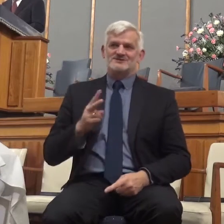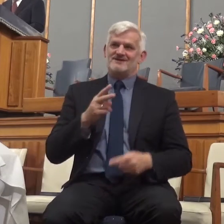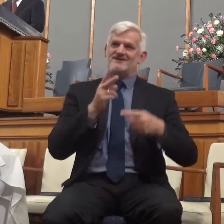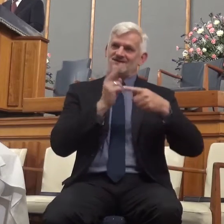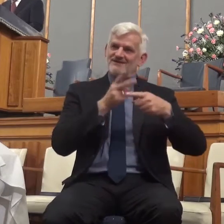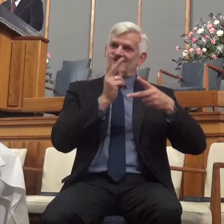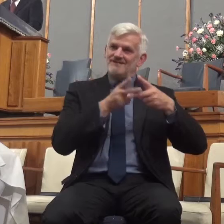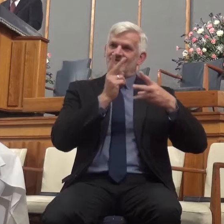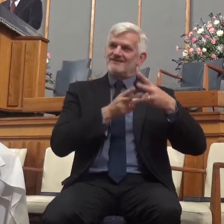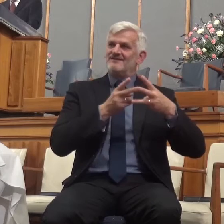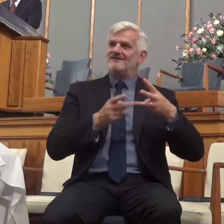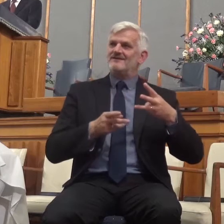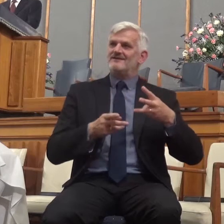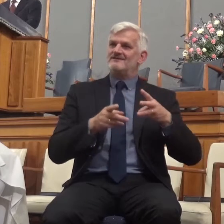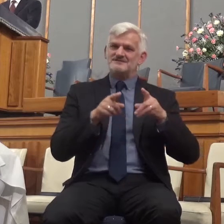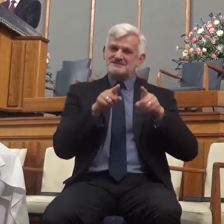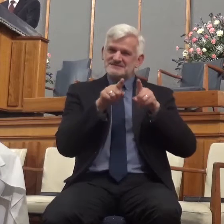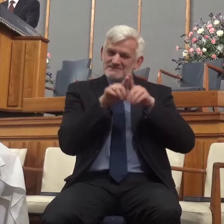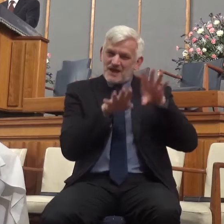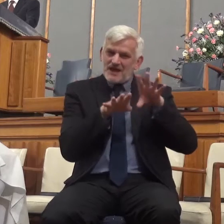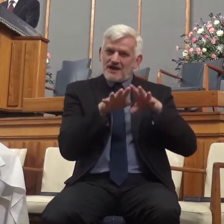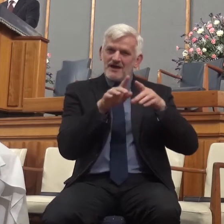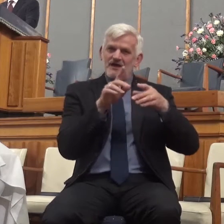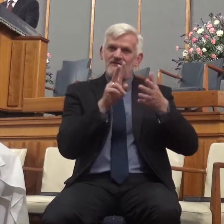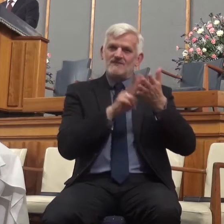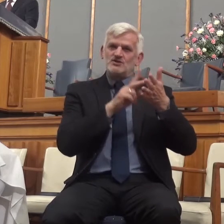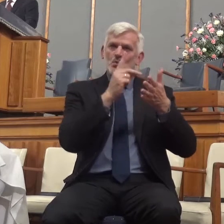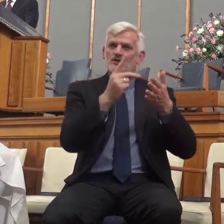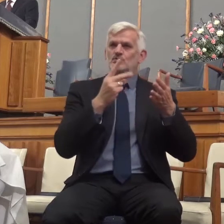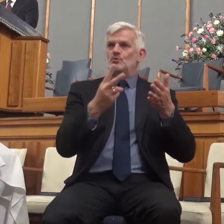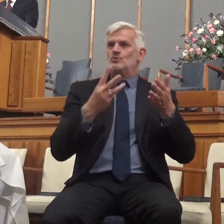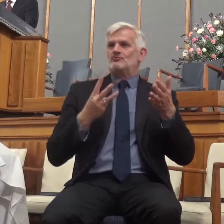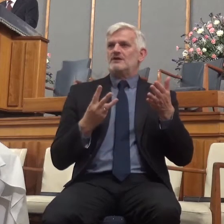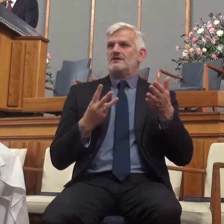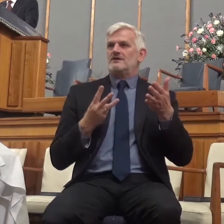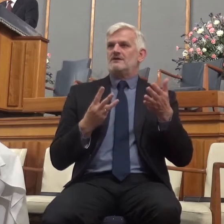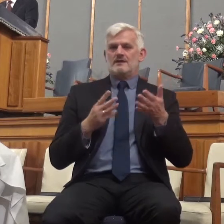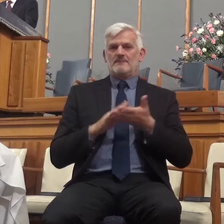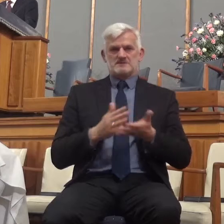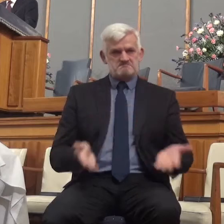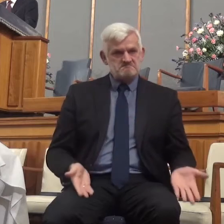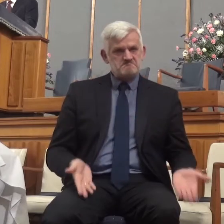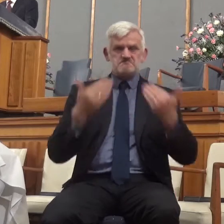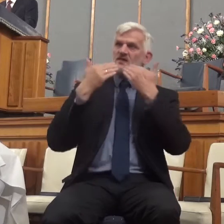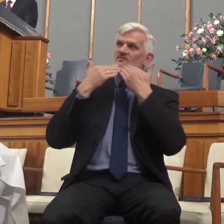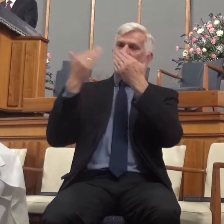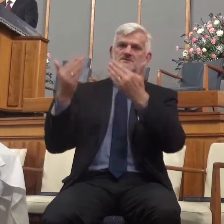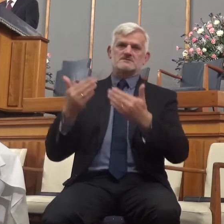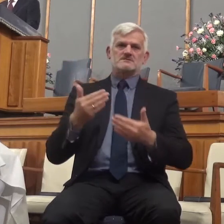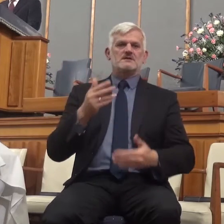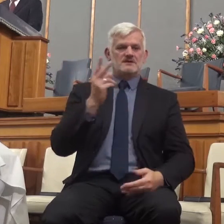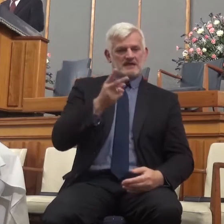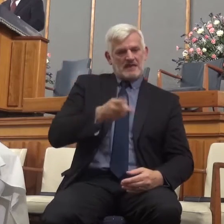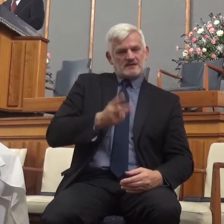they are substantially the same. The great exhortation to give thanks is repeated there at the